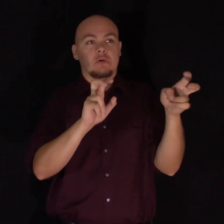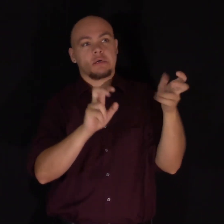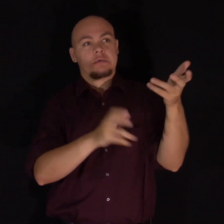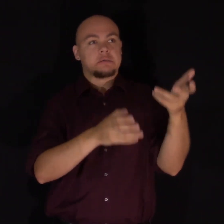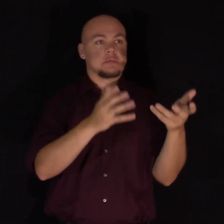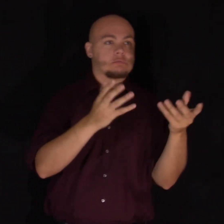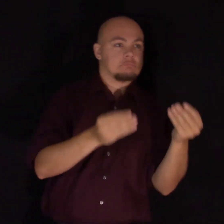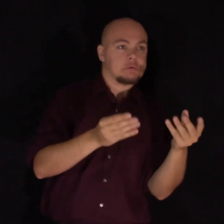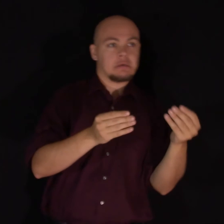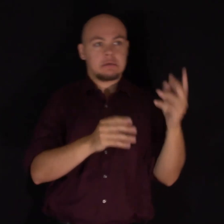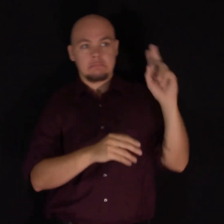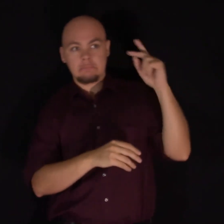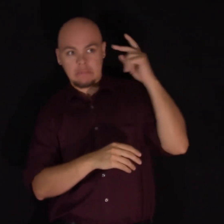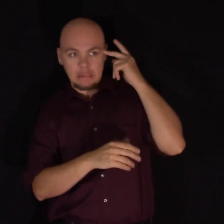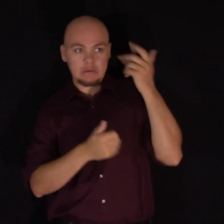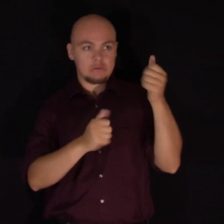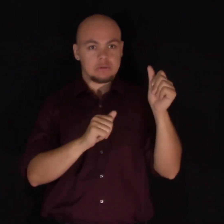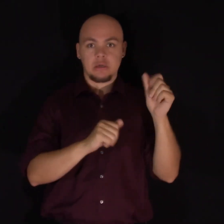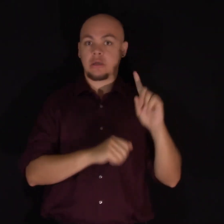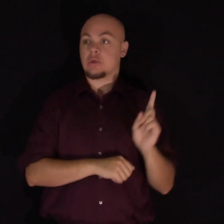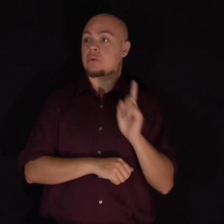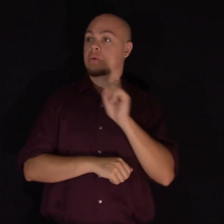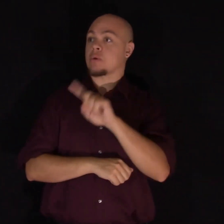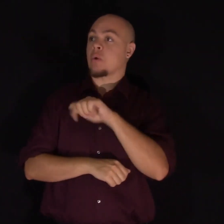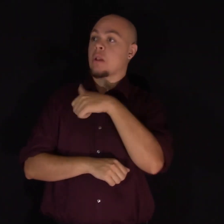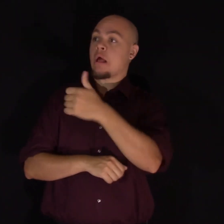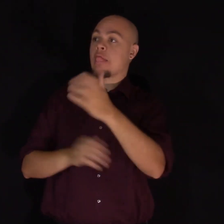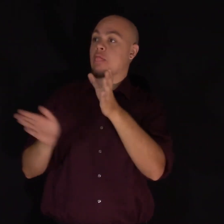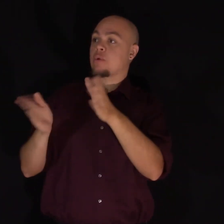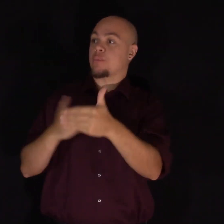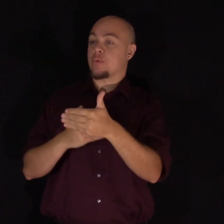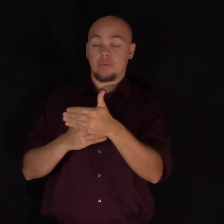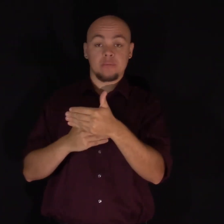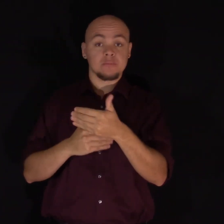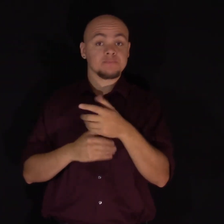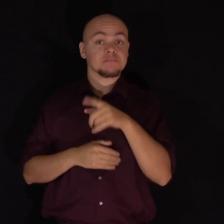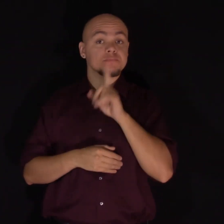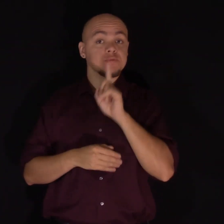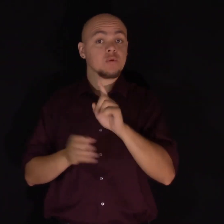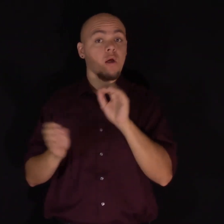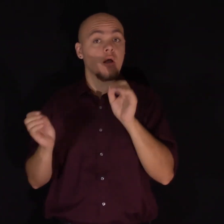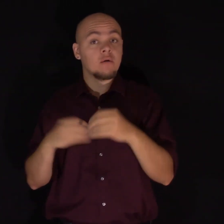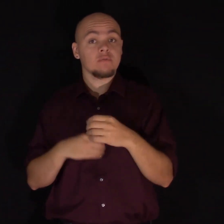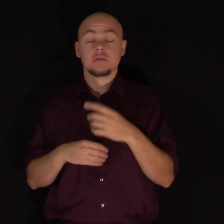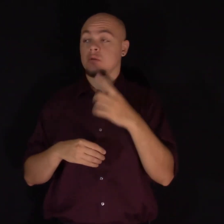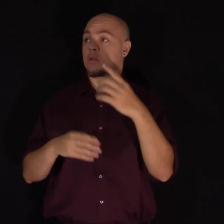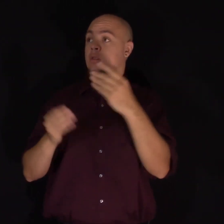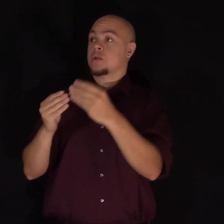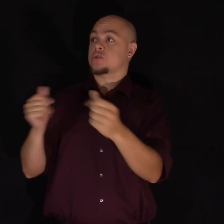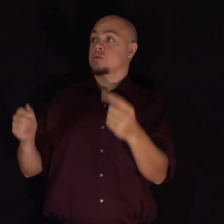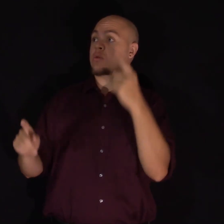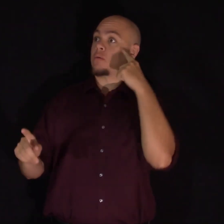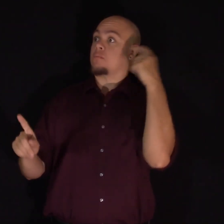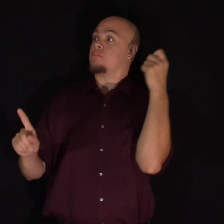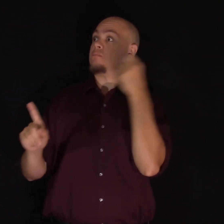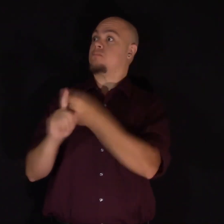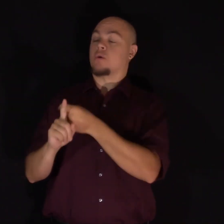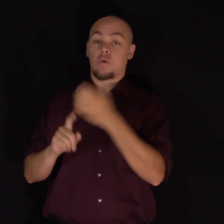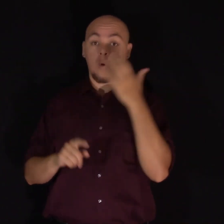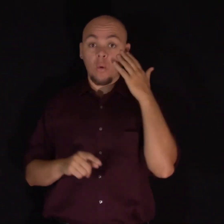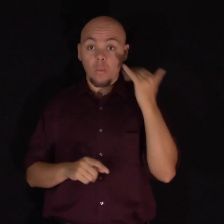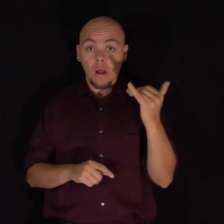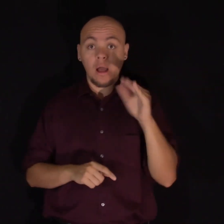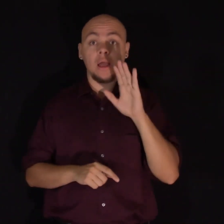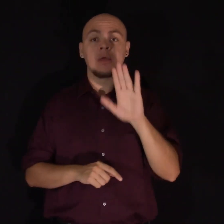delicate, maybe it's political, you go and walk to another room, you go to another room of the house, of the office, and the solution hits you because your mind had a chance